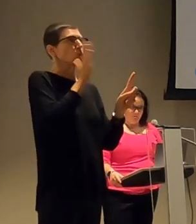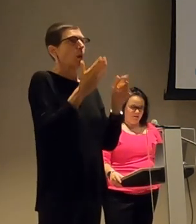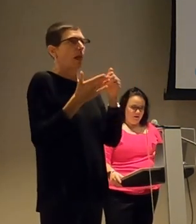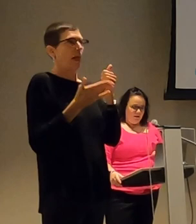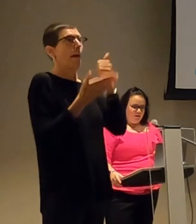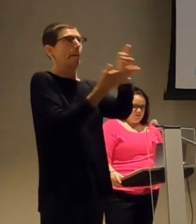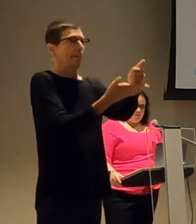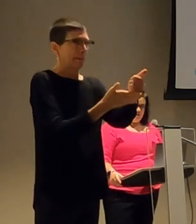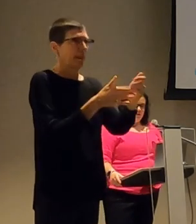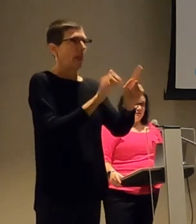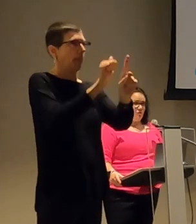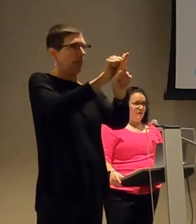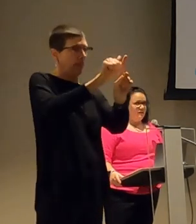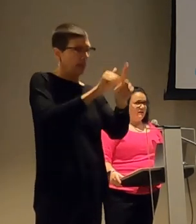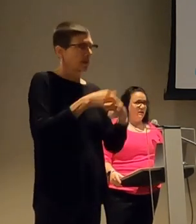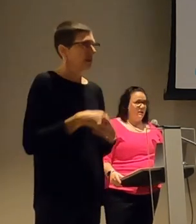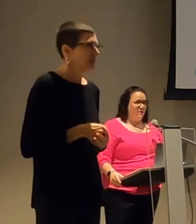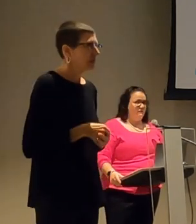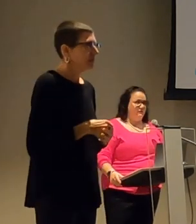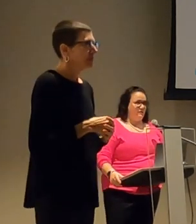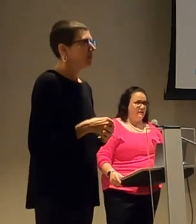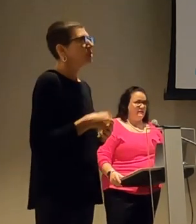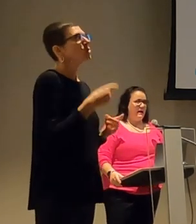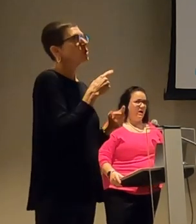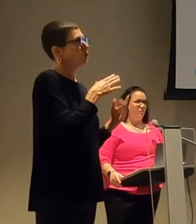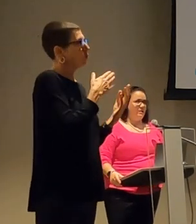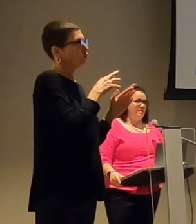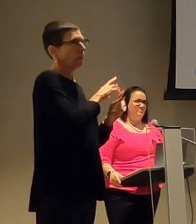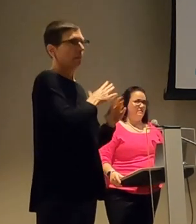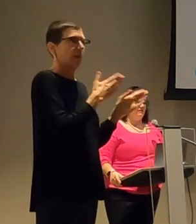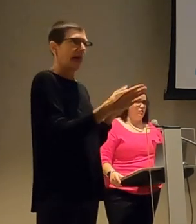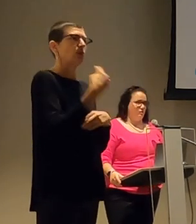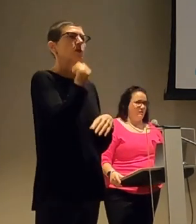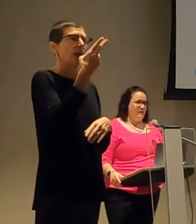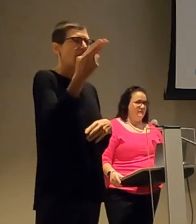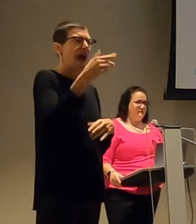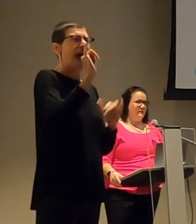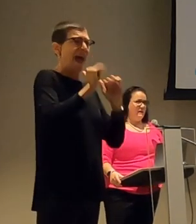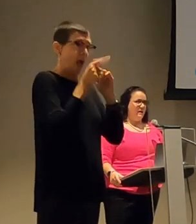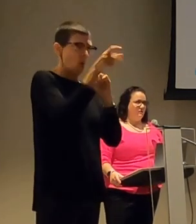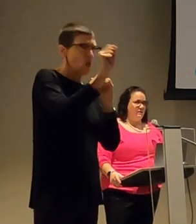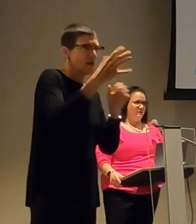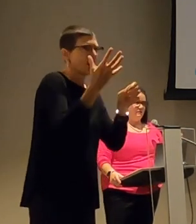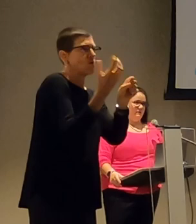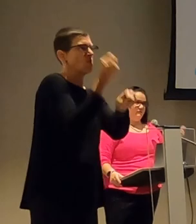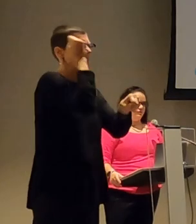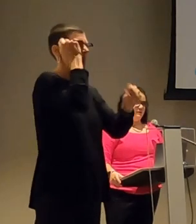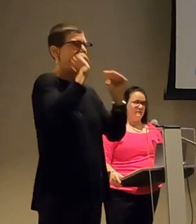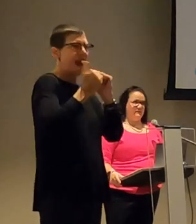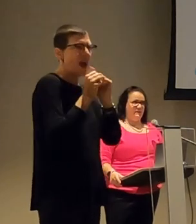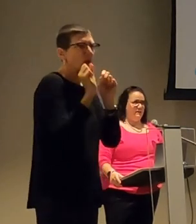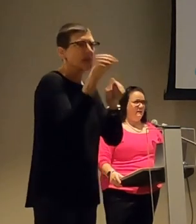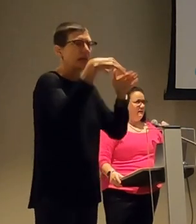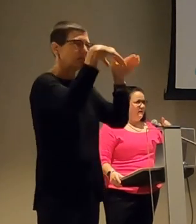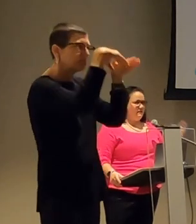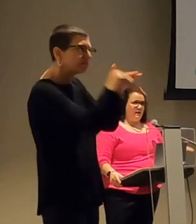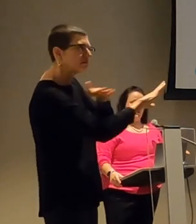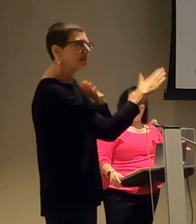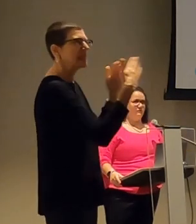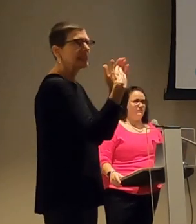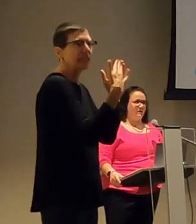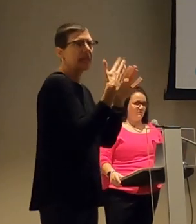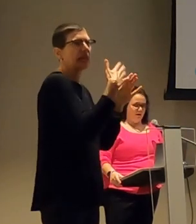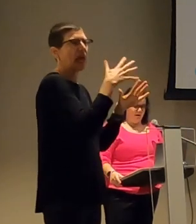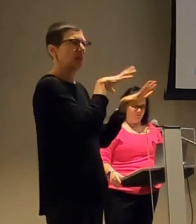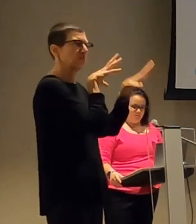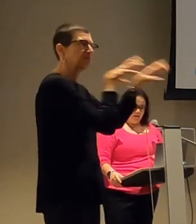help them. So she's going to tell Holofernes how he can be victorious, how he can infiltrate the city and take